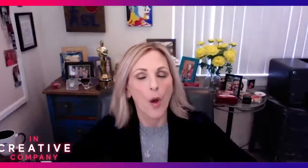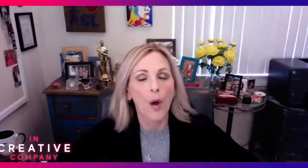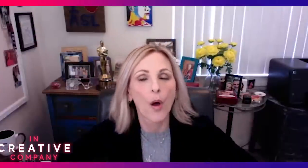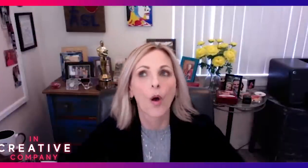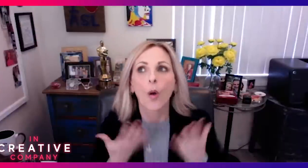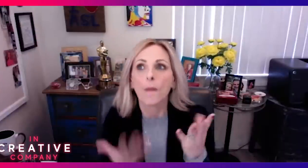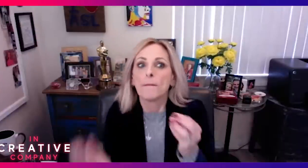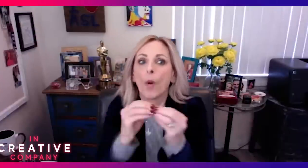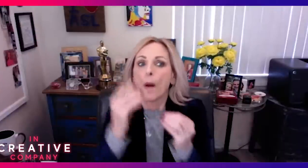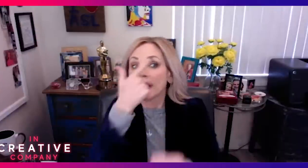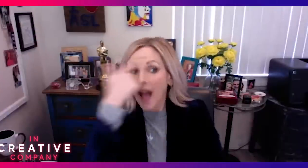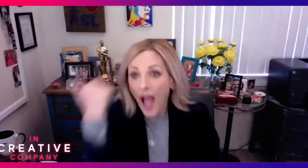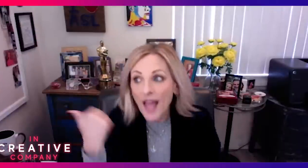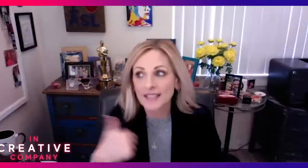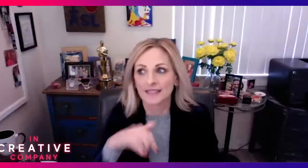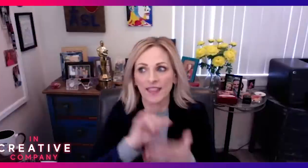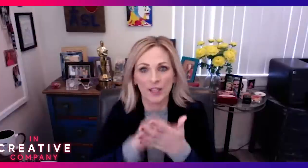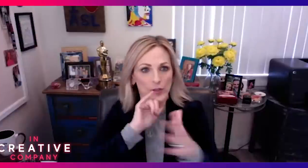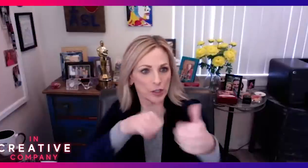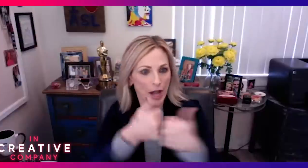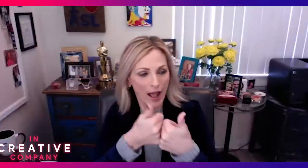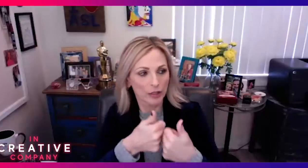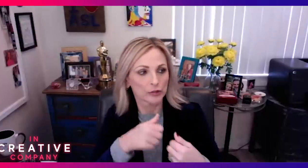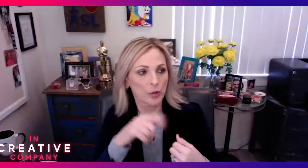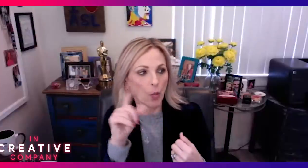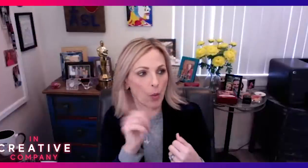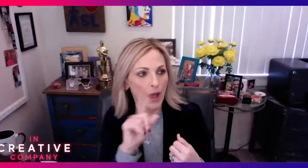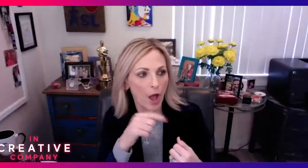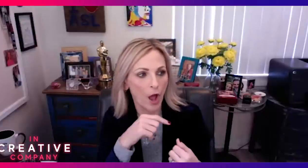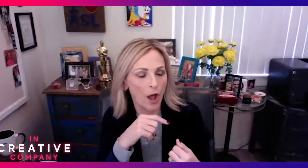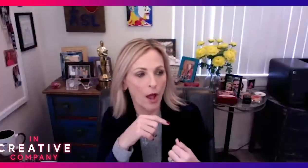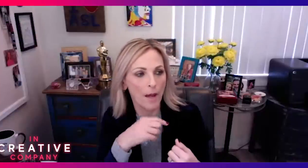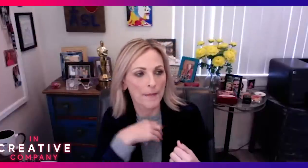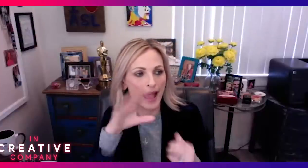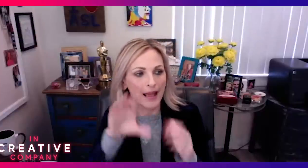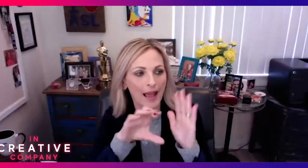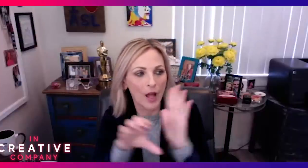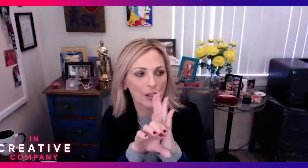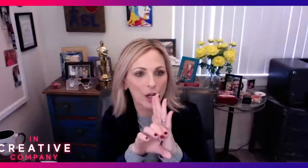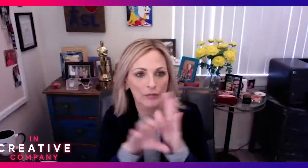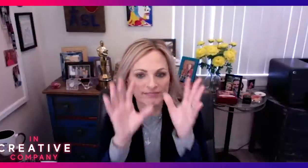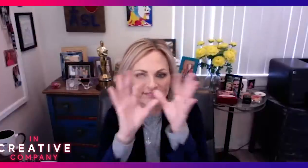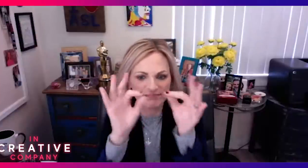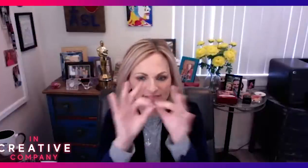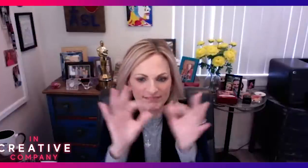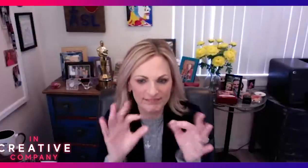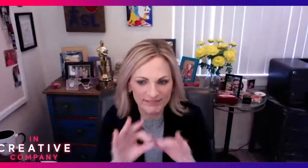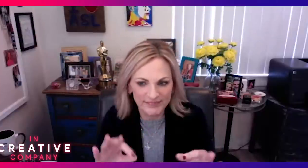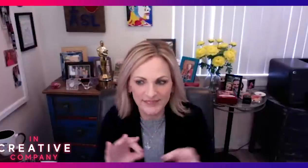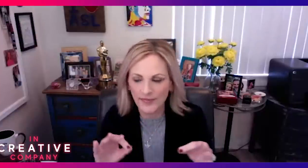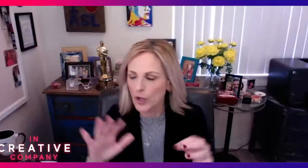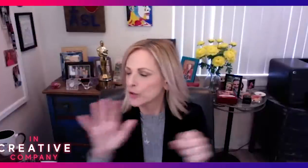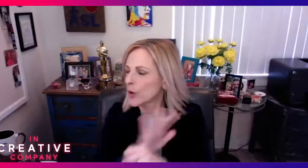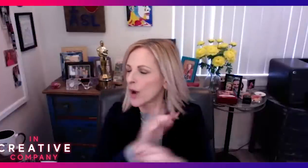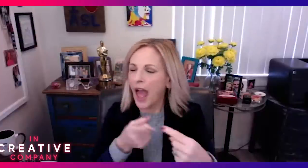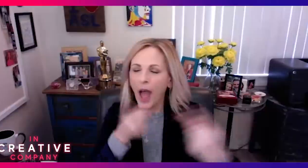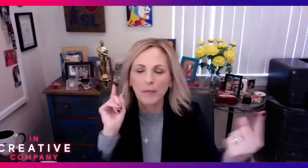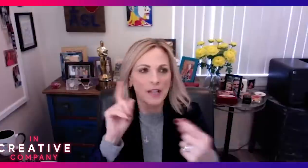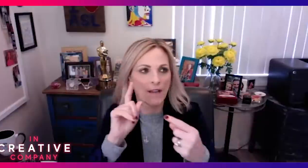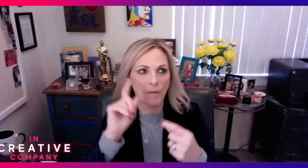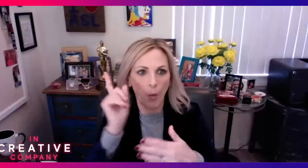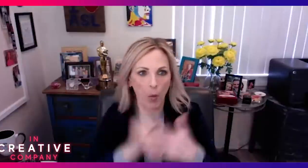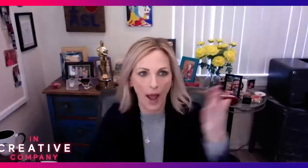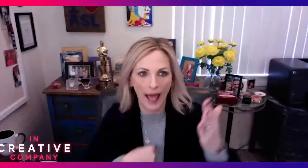But this character of Jackie specifically, as you asked, what interested me even more, because it was a challenge for me, the fact that this